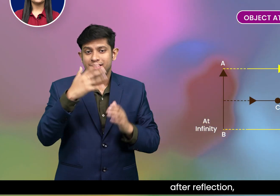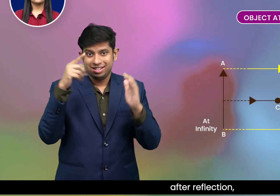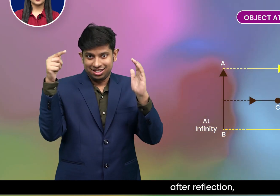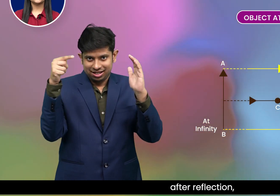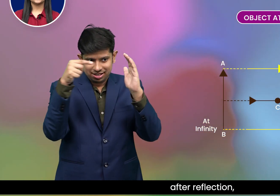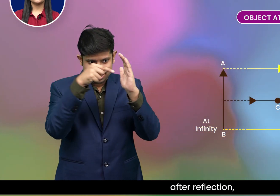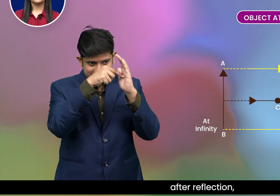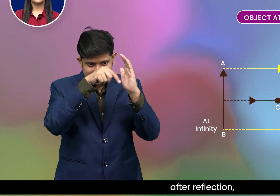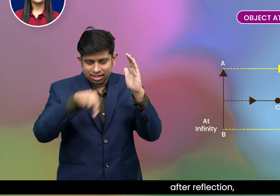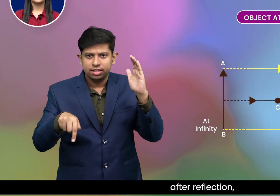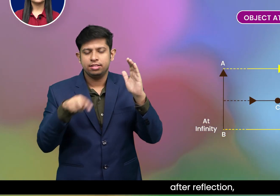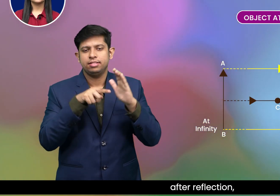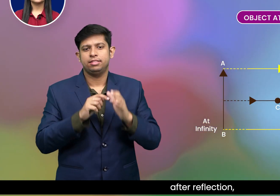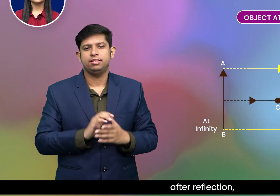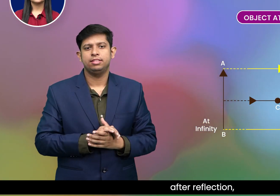after reflection,